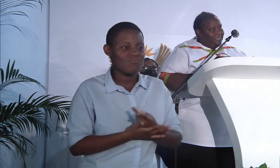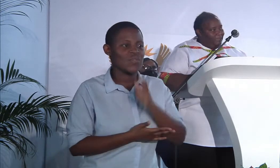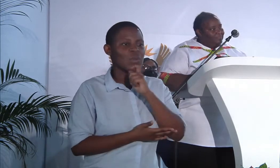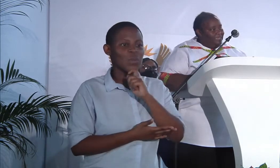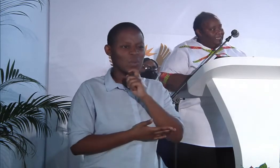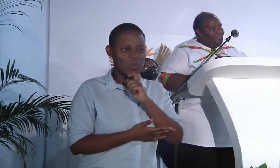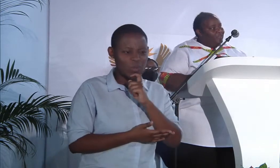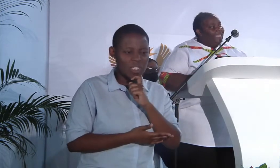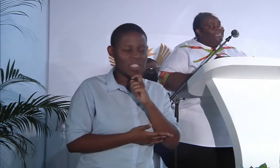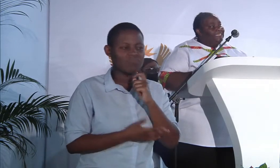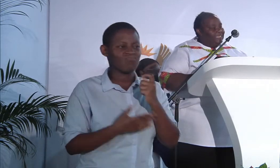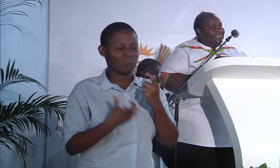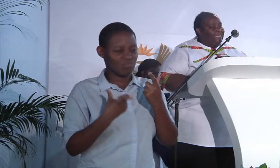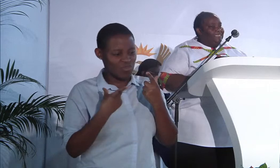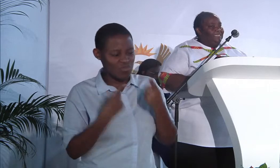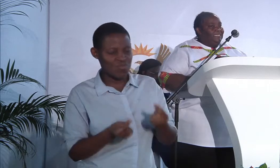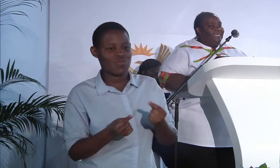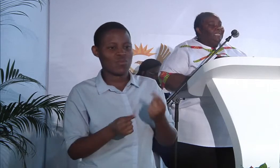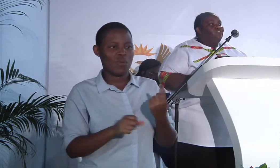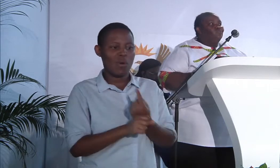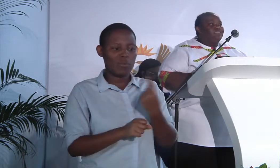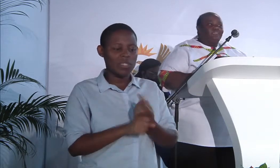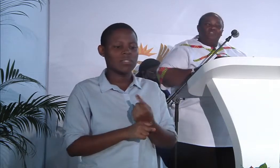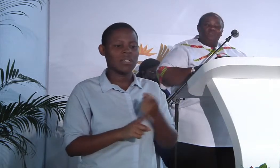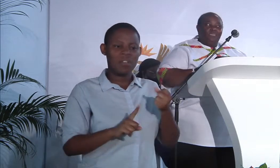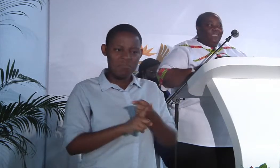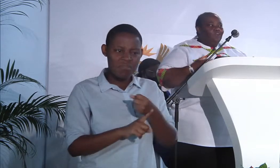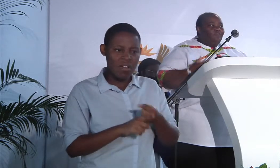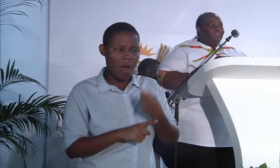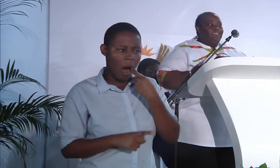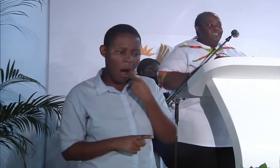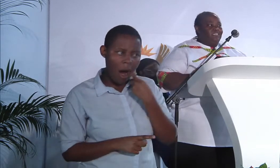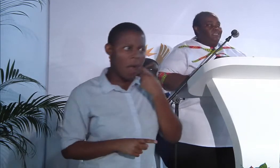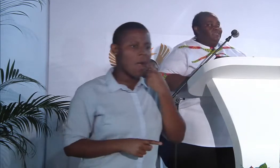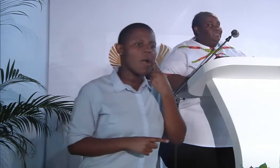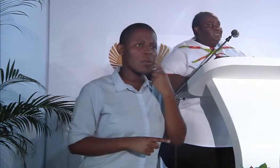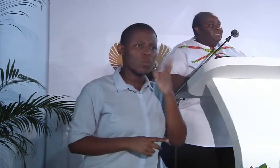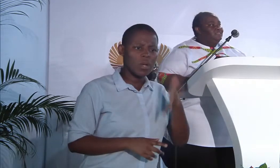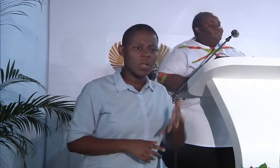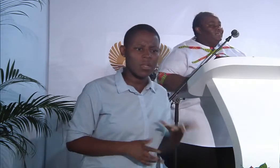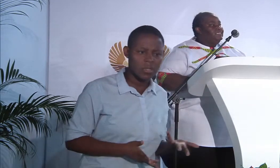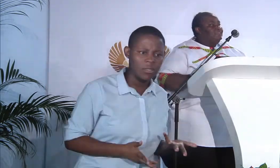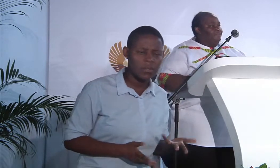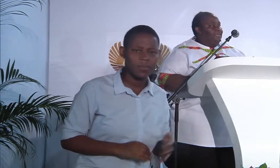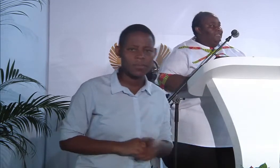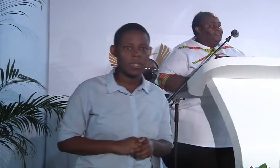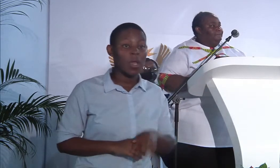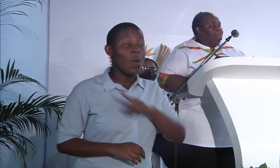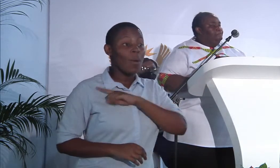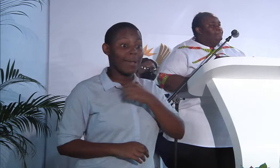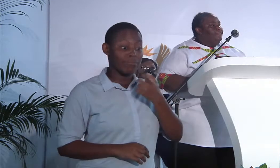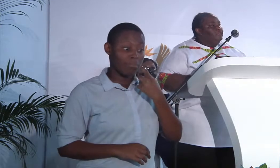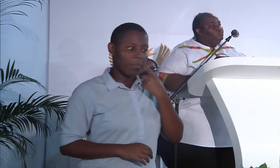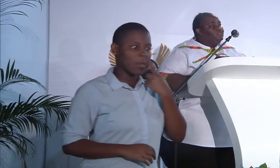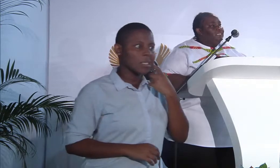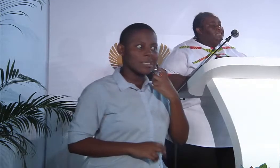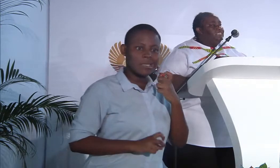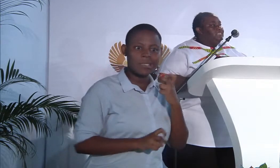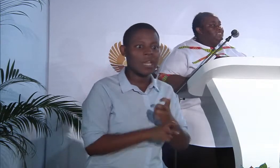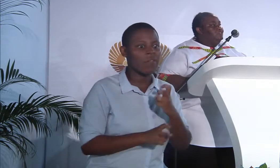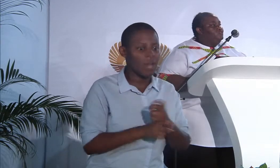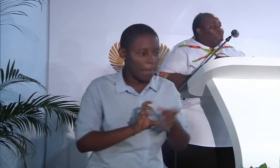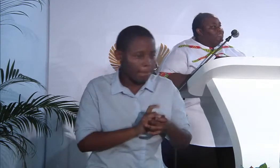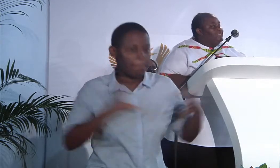abusing something, you get addicted. And to get out of addiction, it's very difficult. There are two